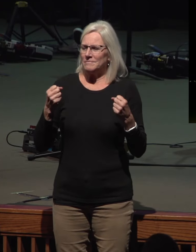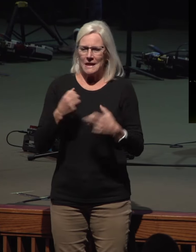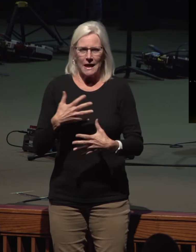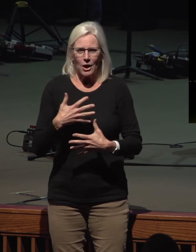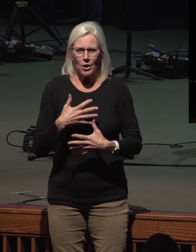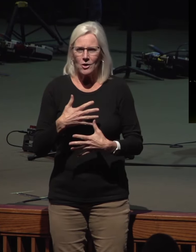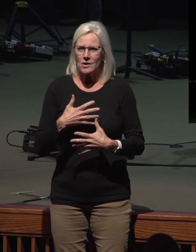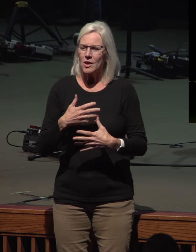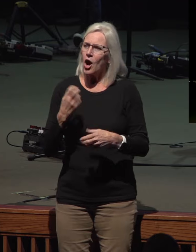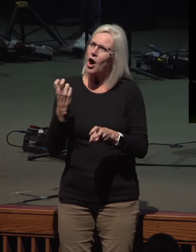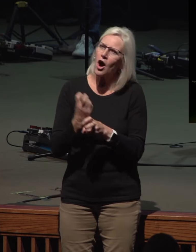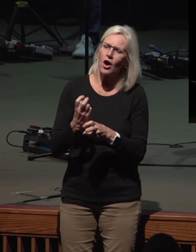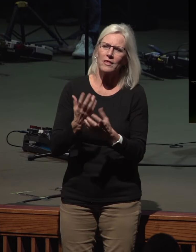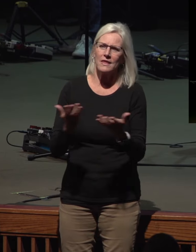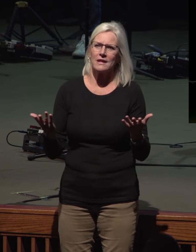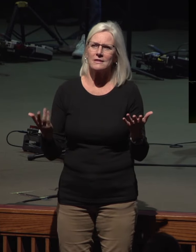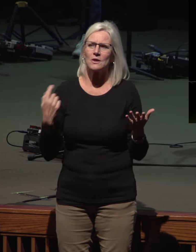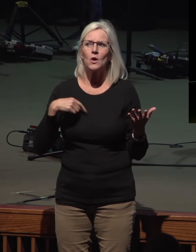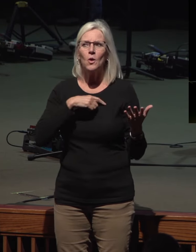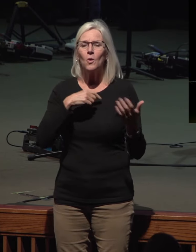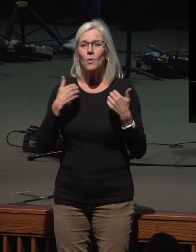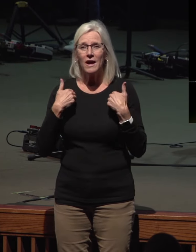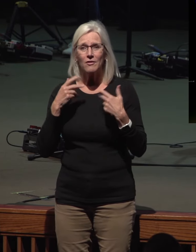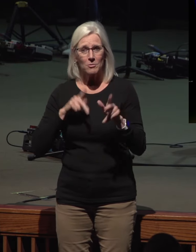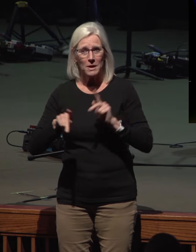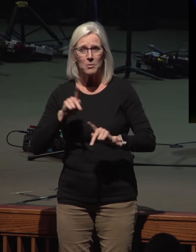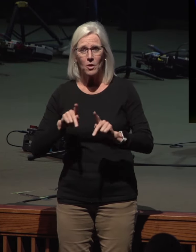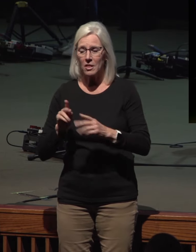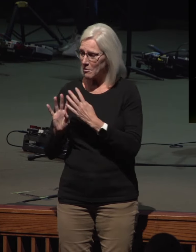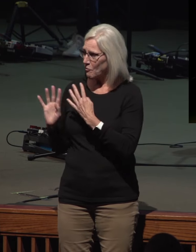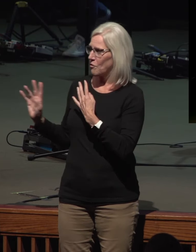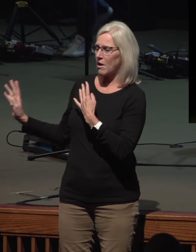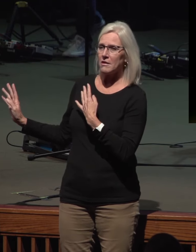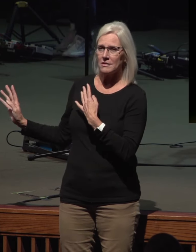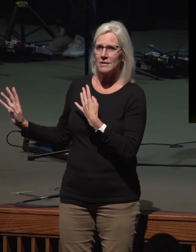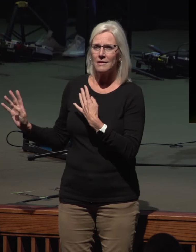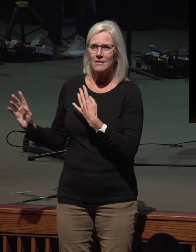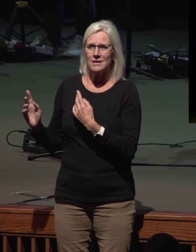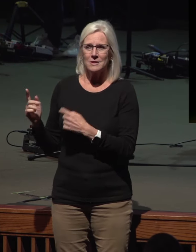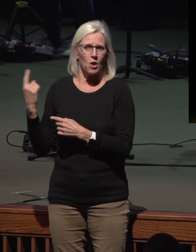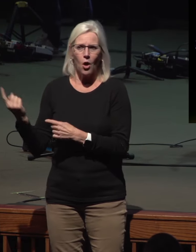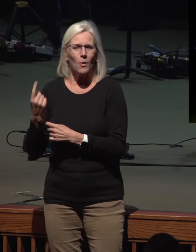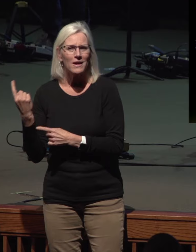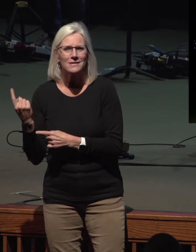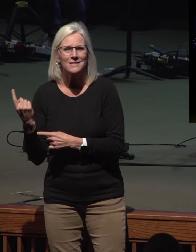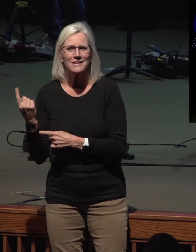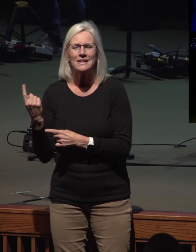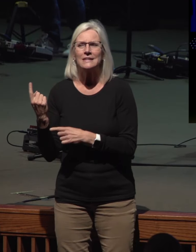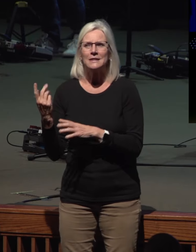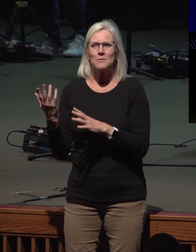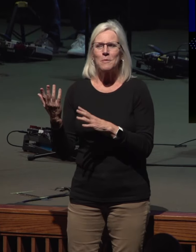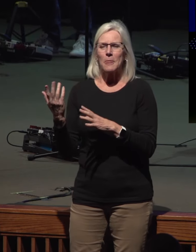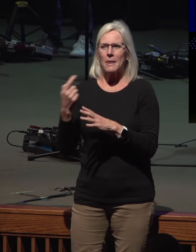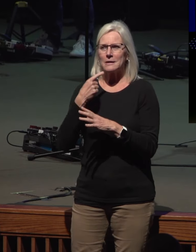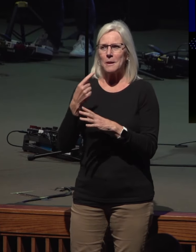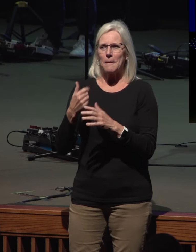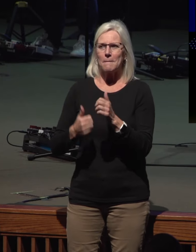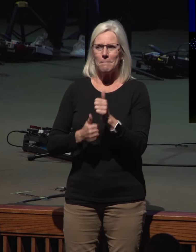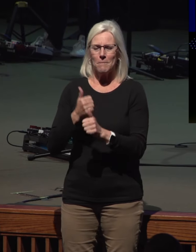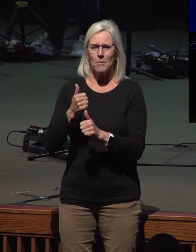heavy and hard for you, we're gonna have pastors and leaders up front, as we always do. And as I say this most